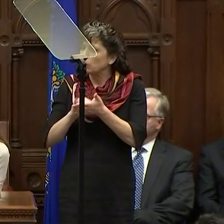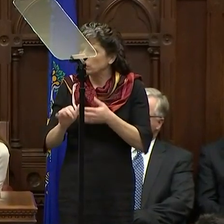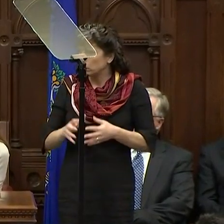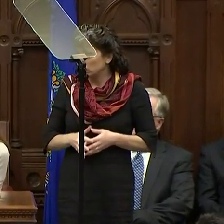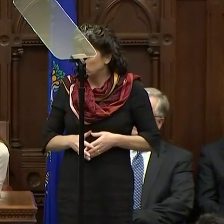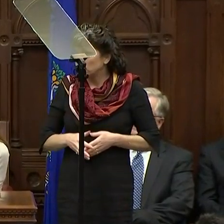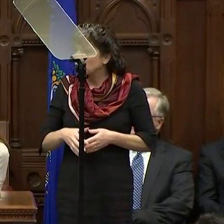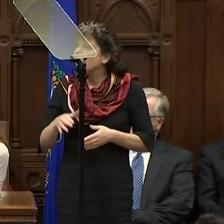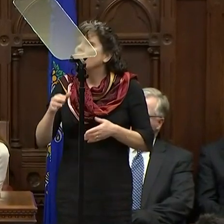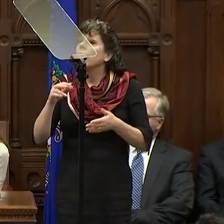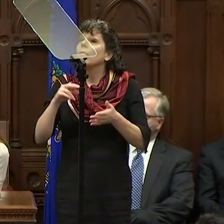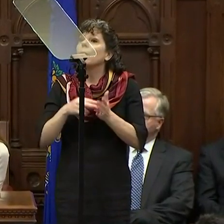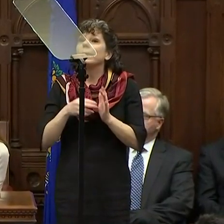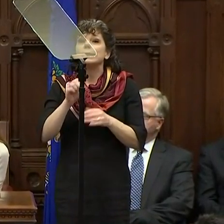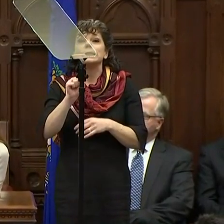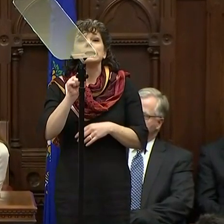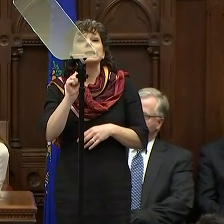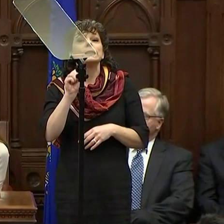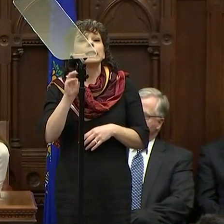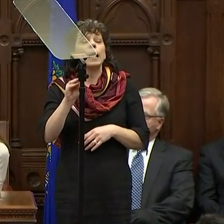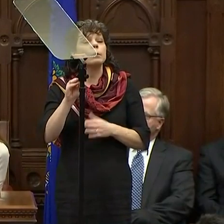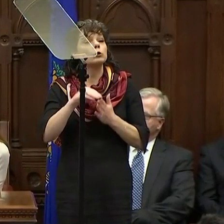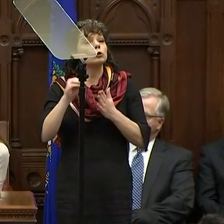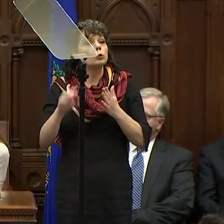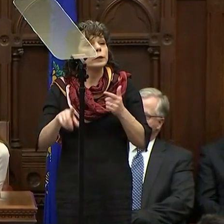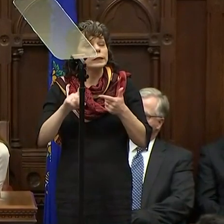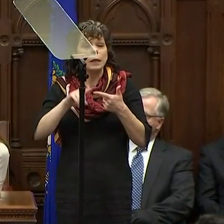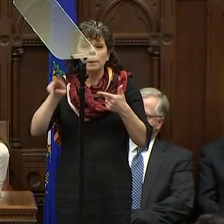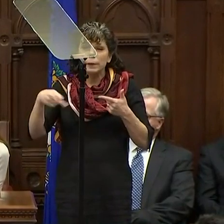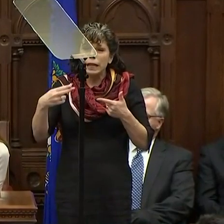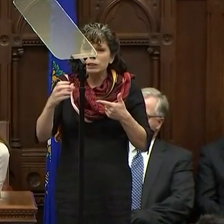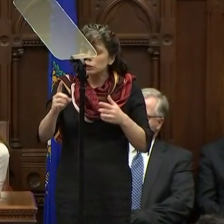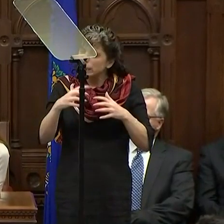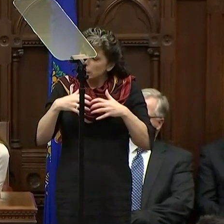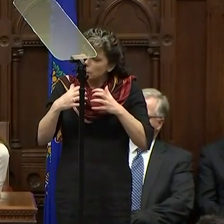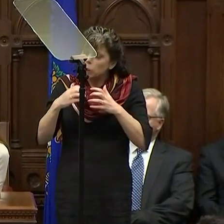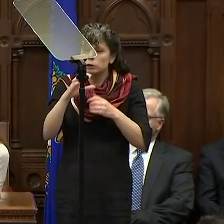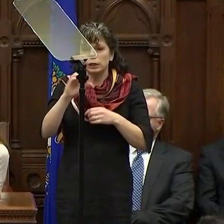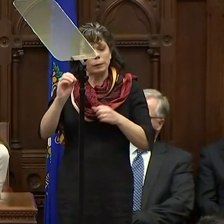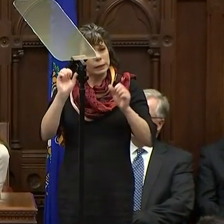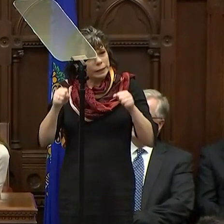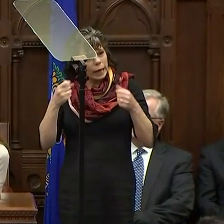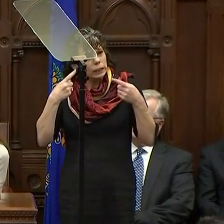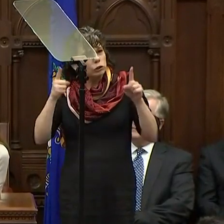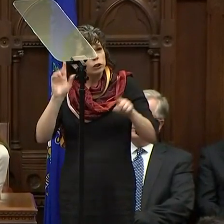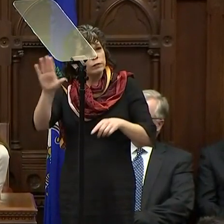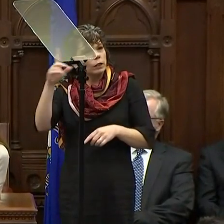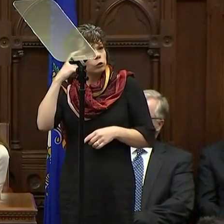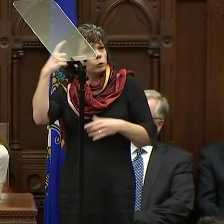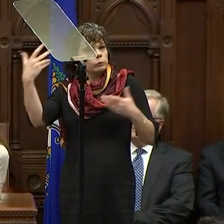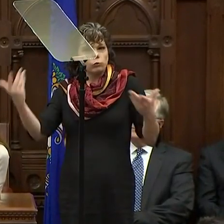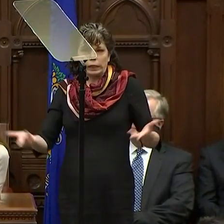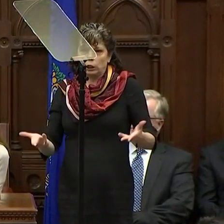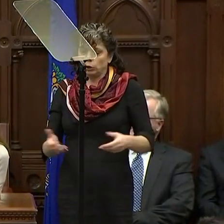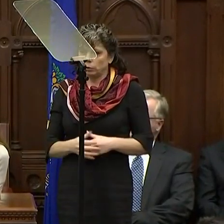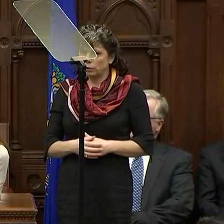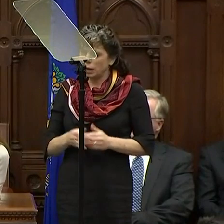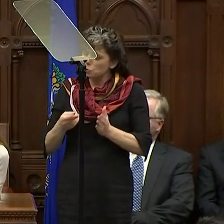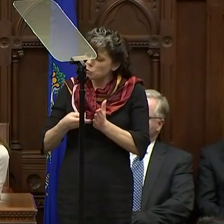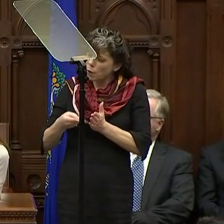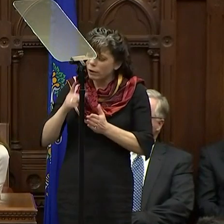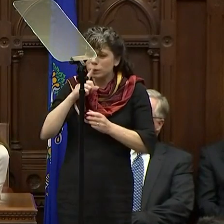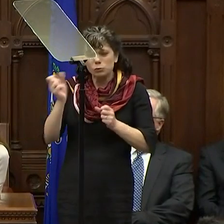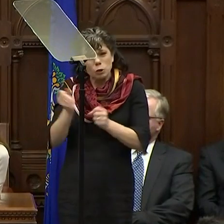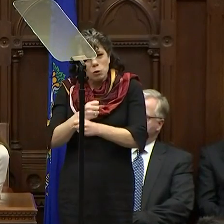that means our STEM students and our PhDs and our emerging companies can achieve their dreams right here. New Haven is exploding